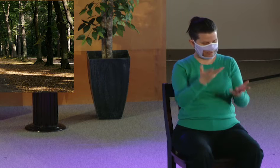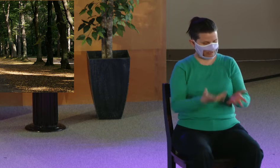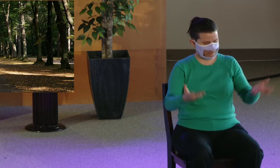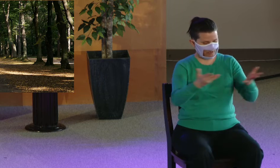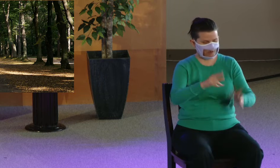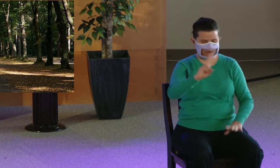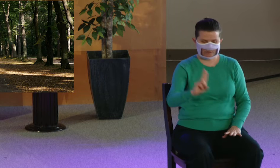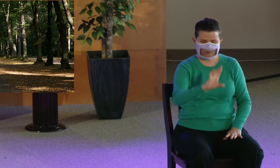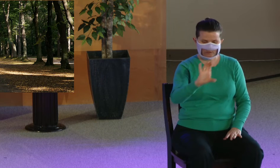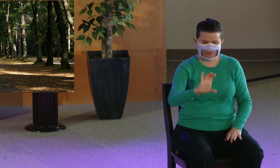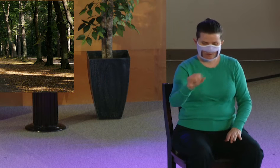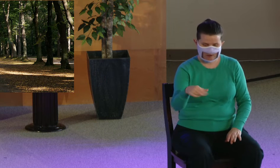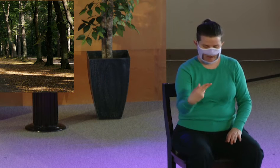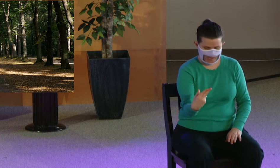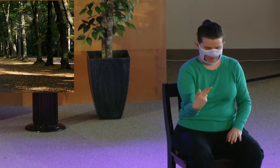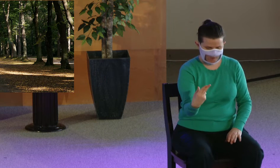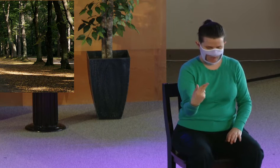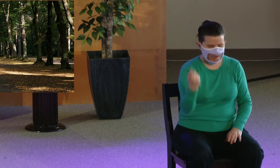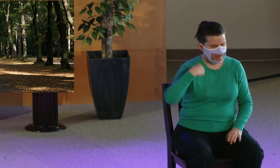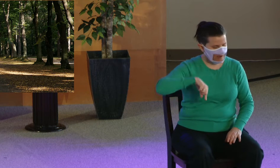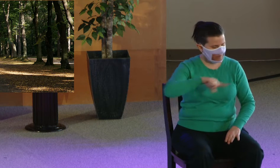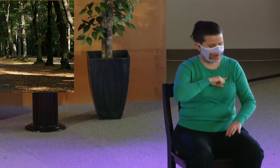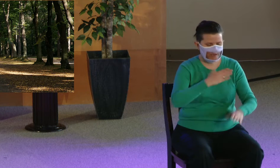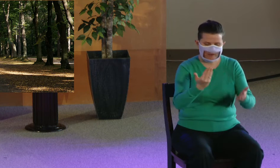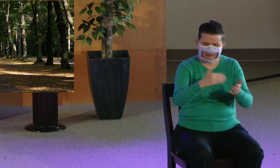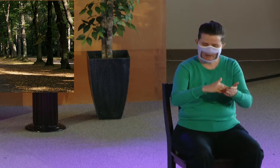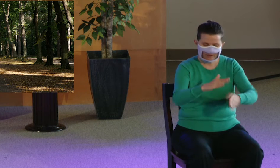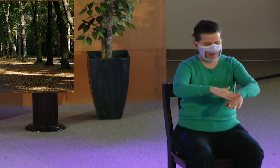And we call for love.